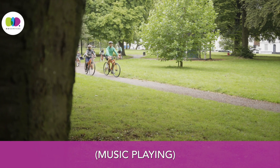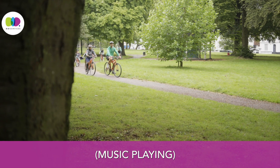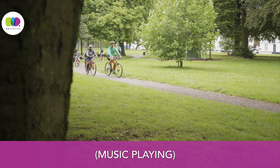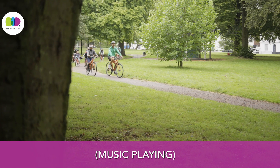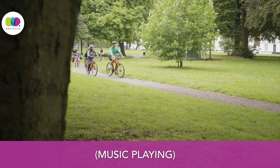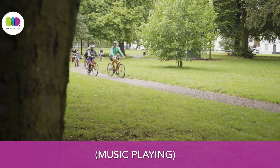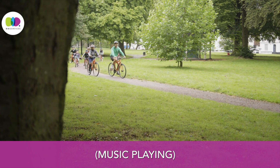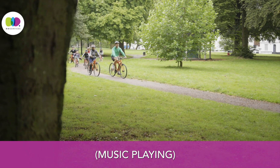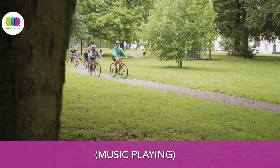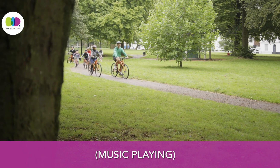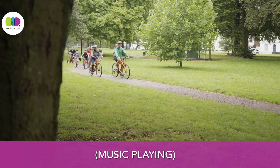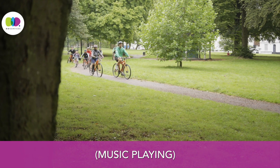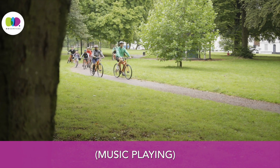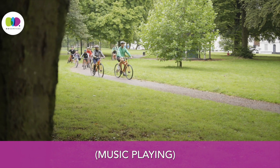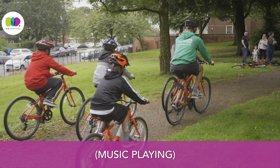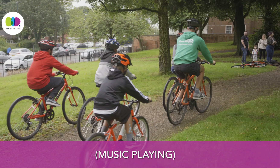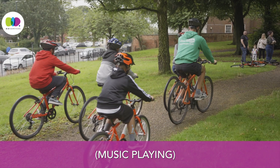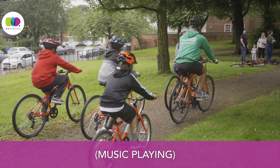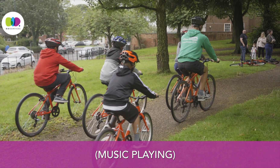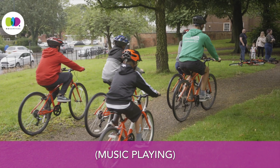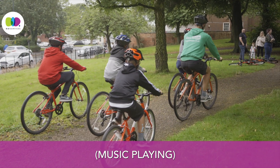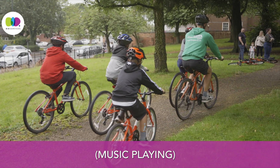Children and adults cycle past in a park in slow motion.